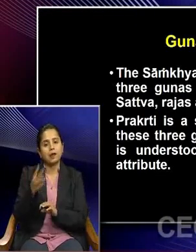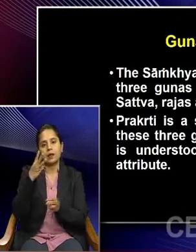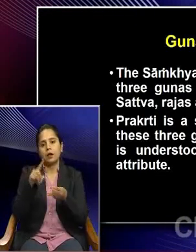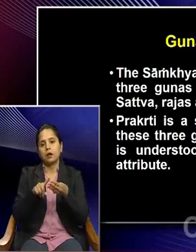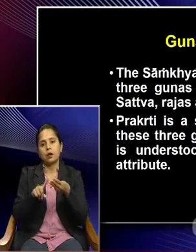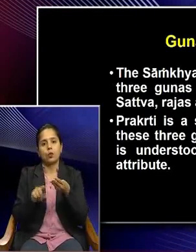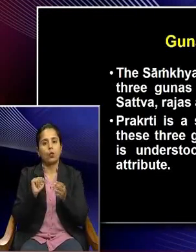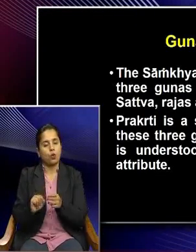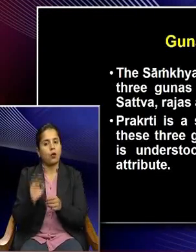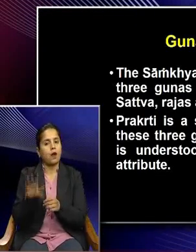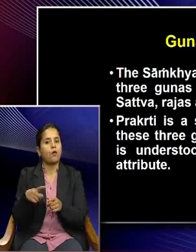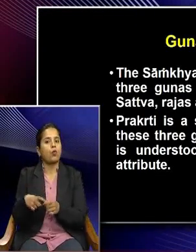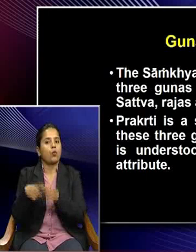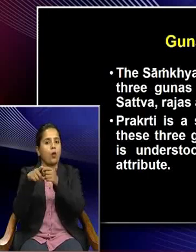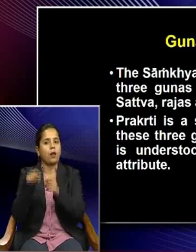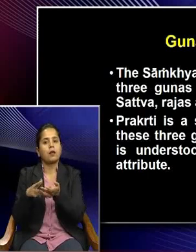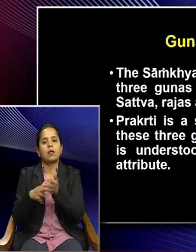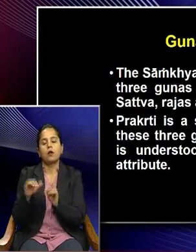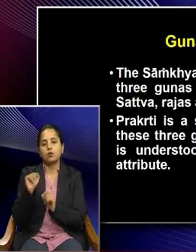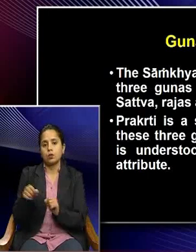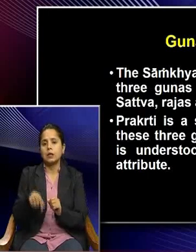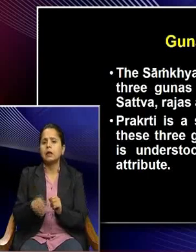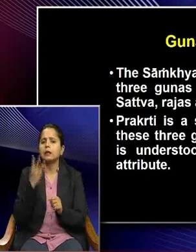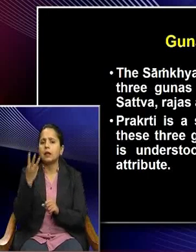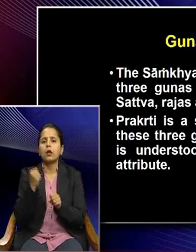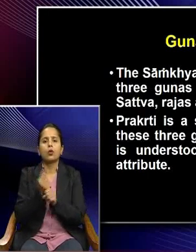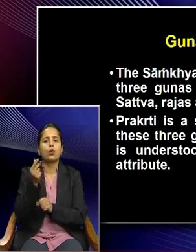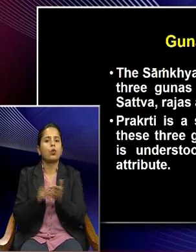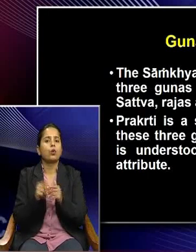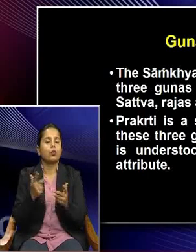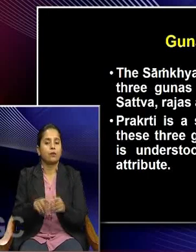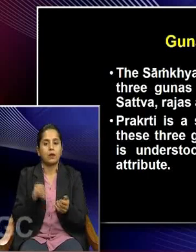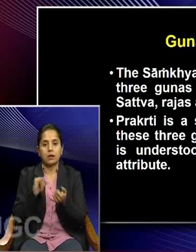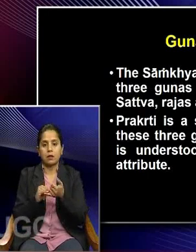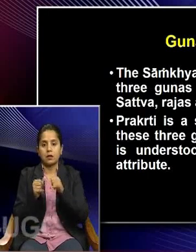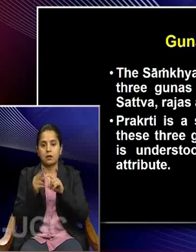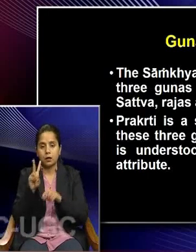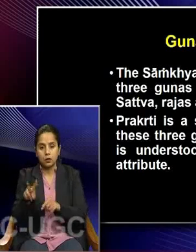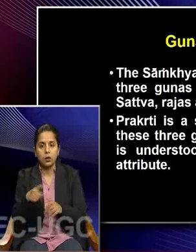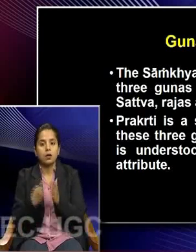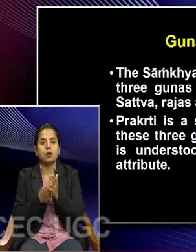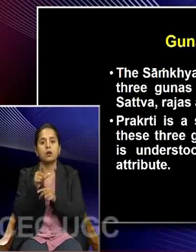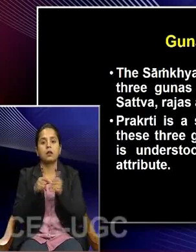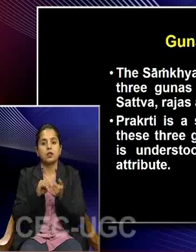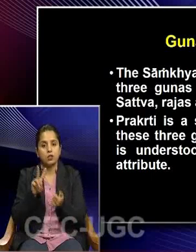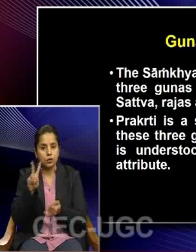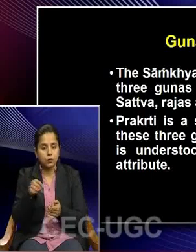Prakriti. These 3 gunas are Sattva, Rajas and